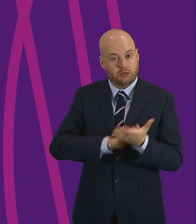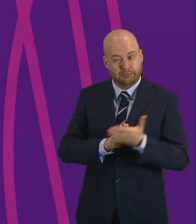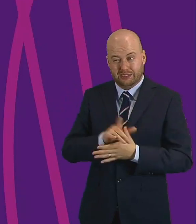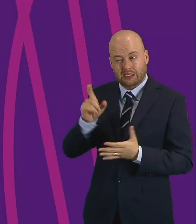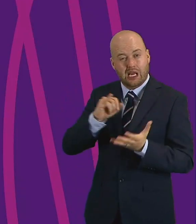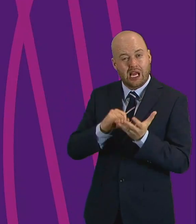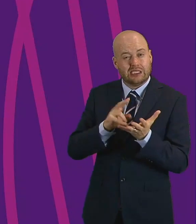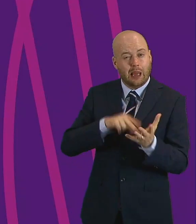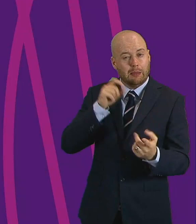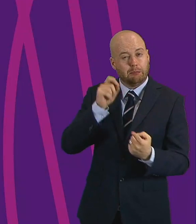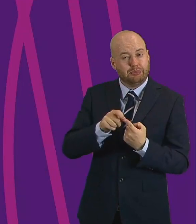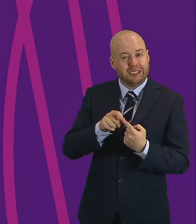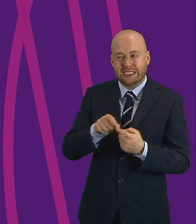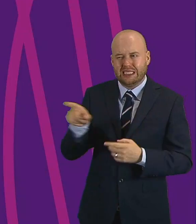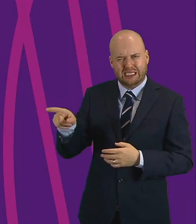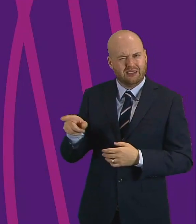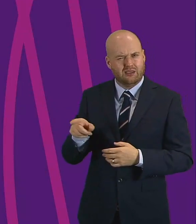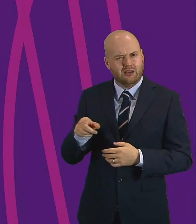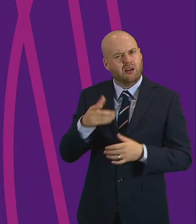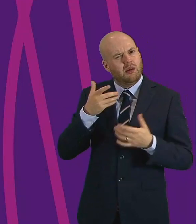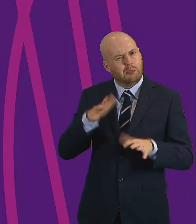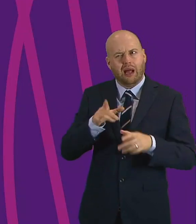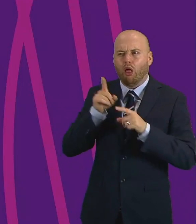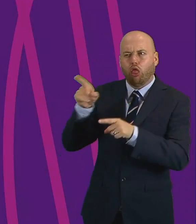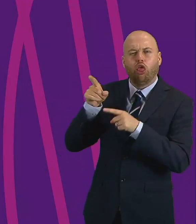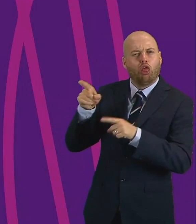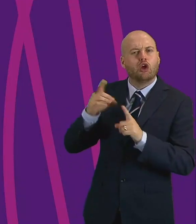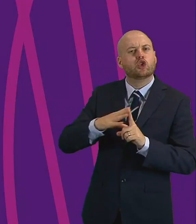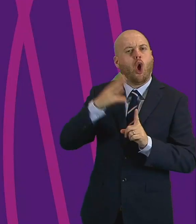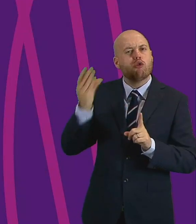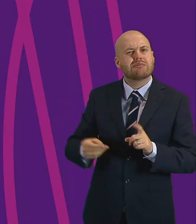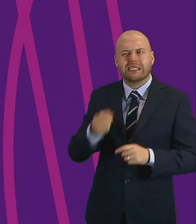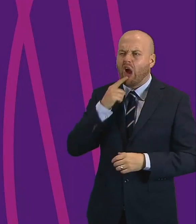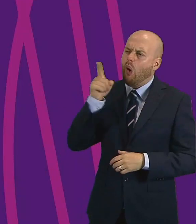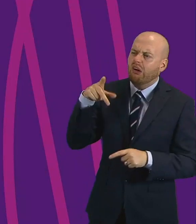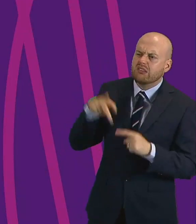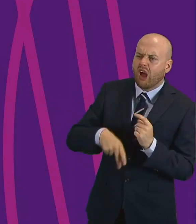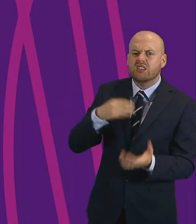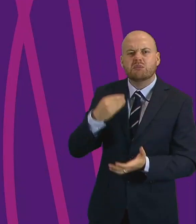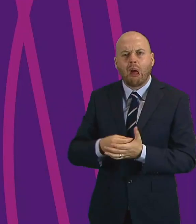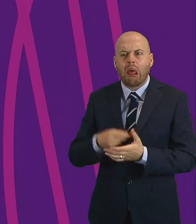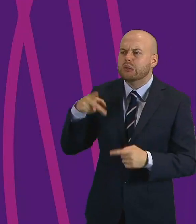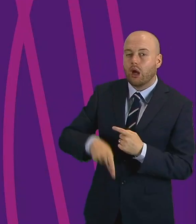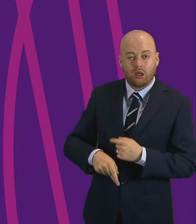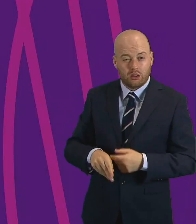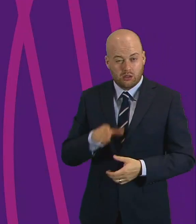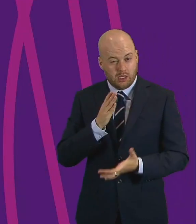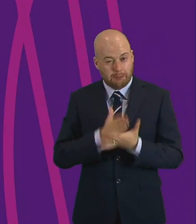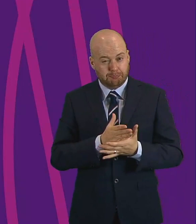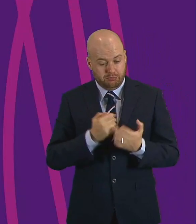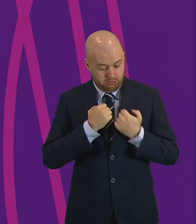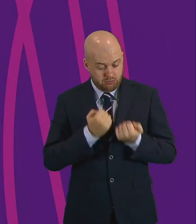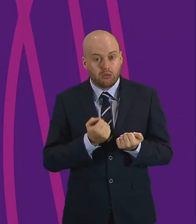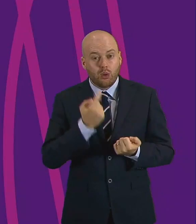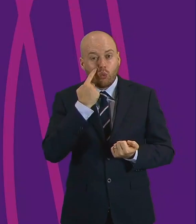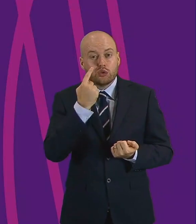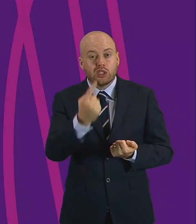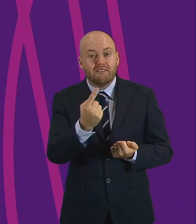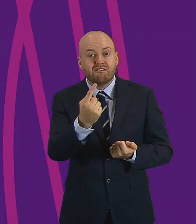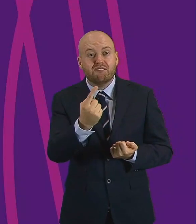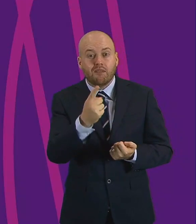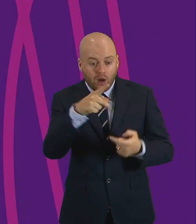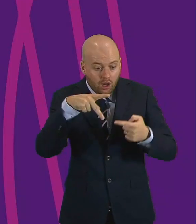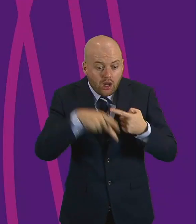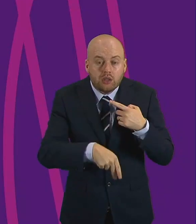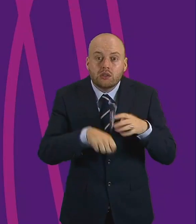a tartan ribbon, tripled it to then pass it on to local government. Now, in this pandemic, local government has stepped